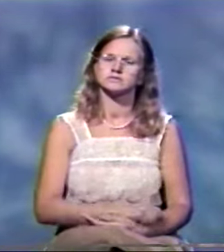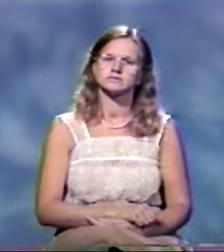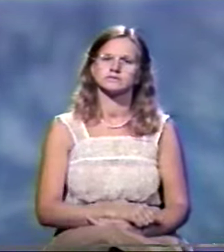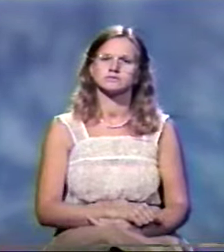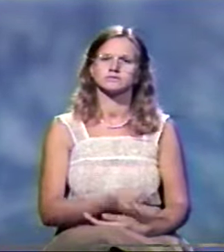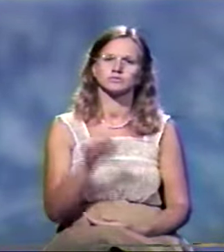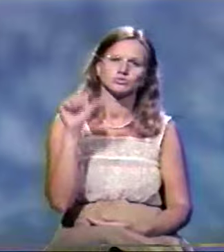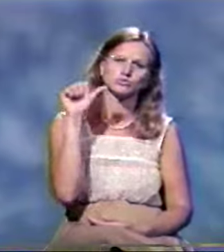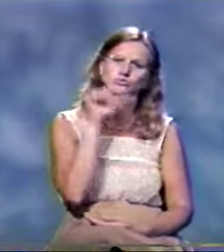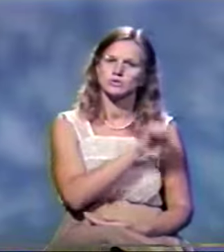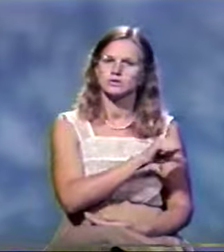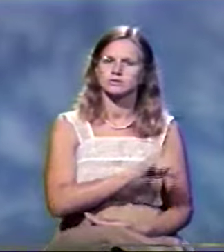Drunk.